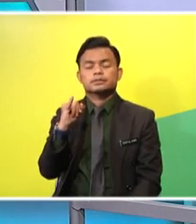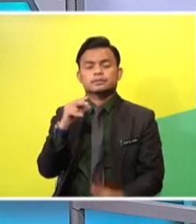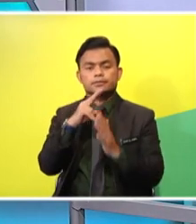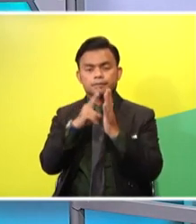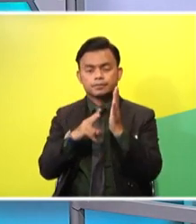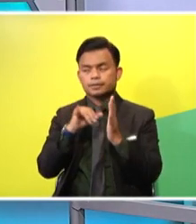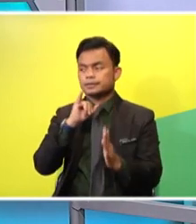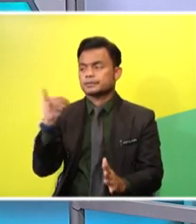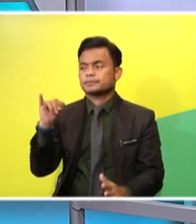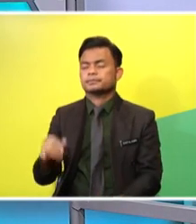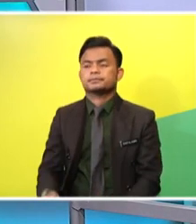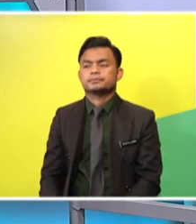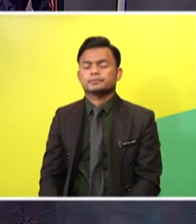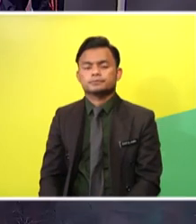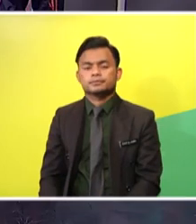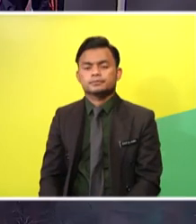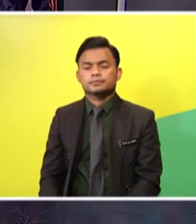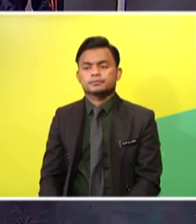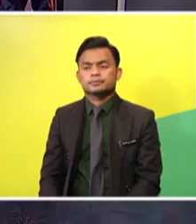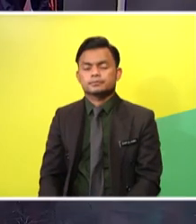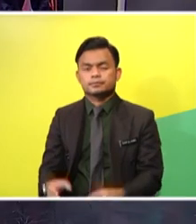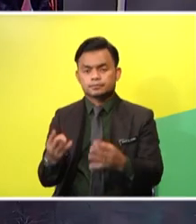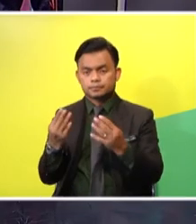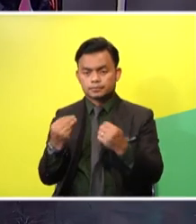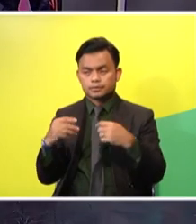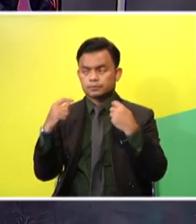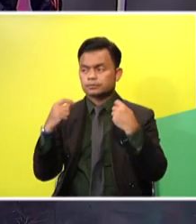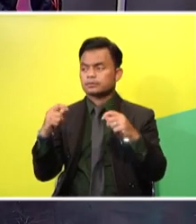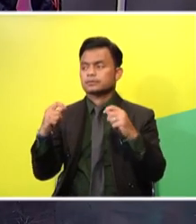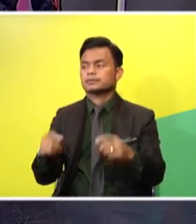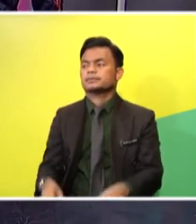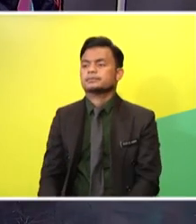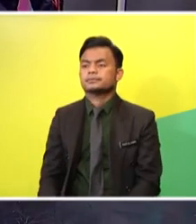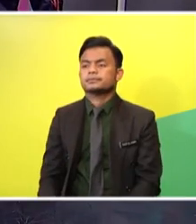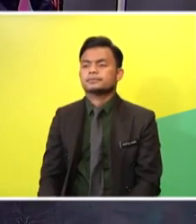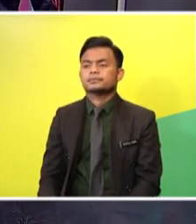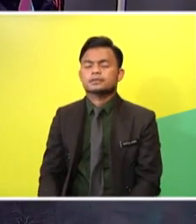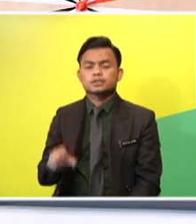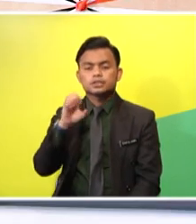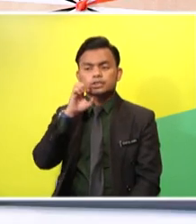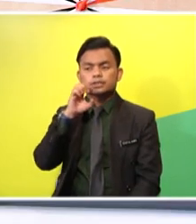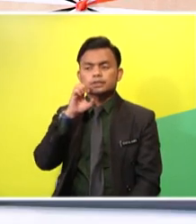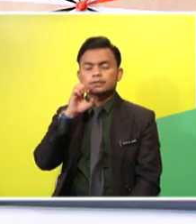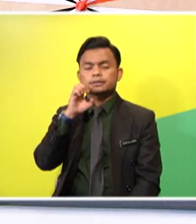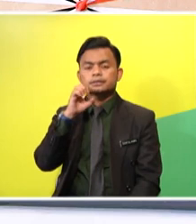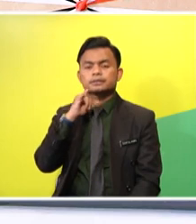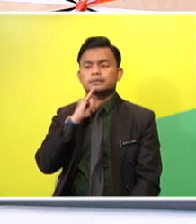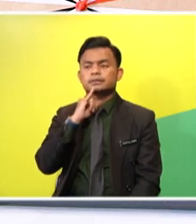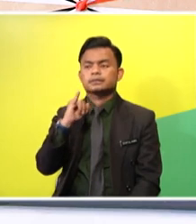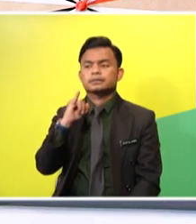Do you want to try, Hanif? I can try. Okay, you try for this one. Wait. He